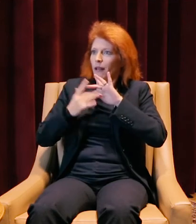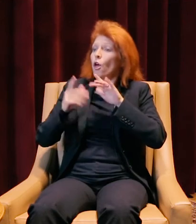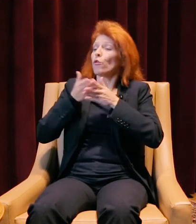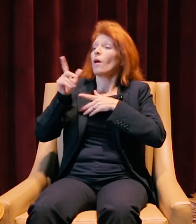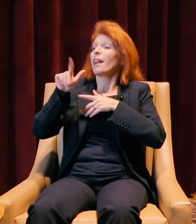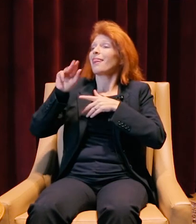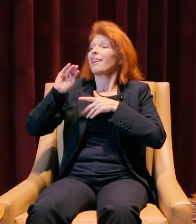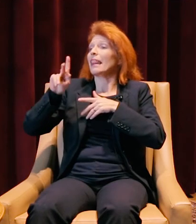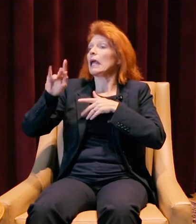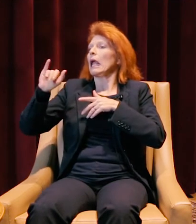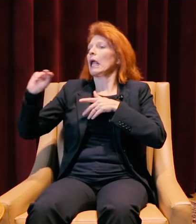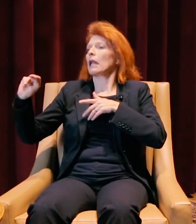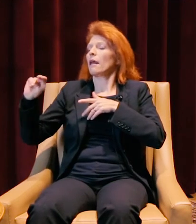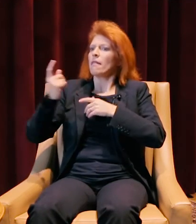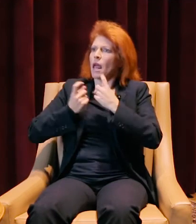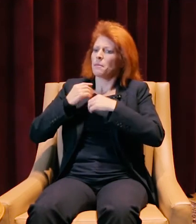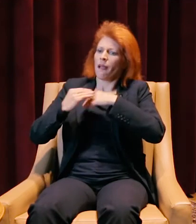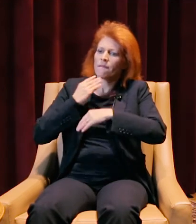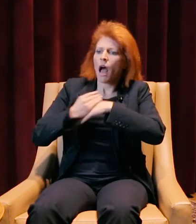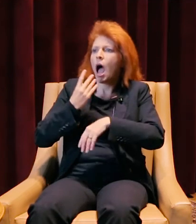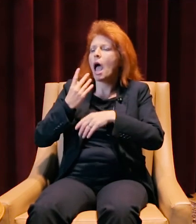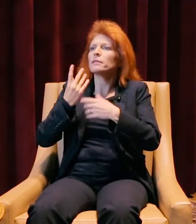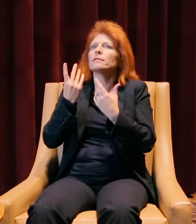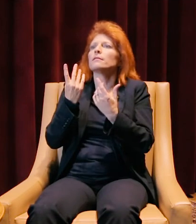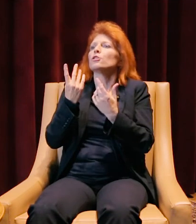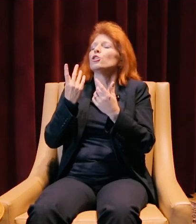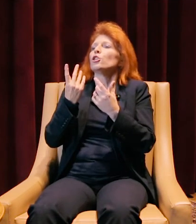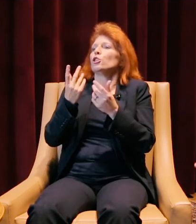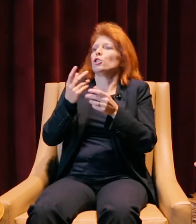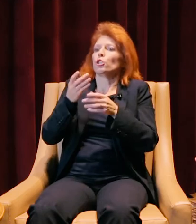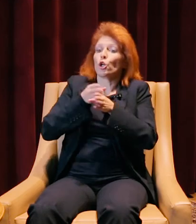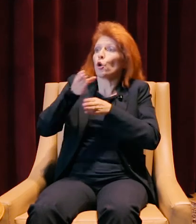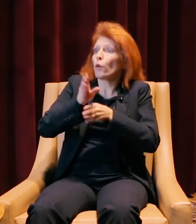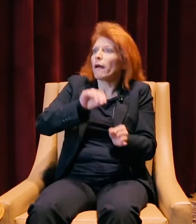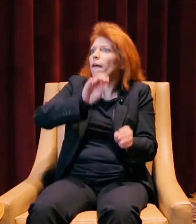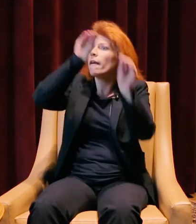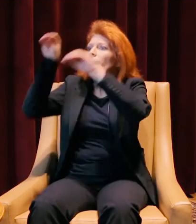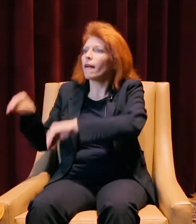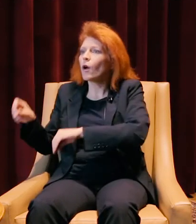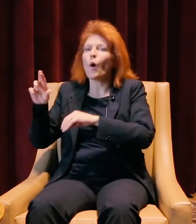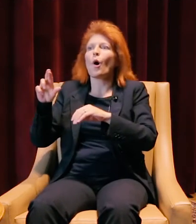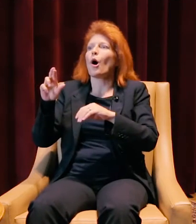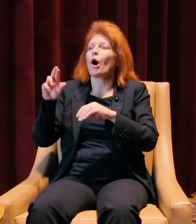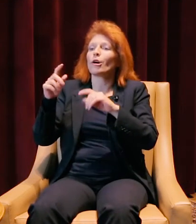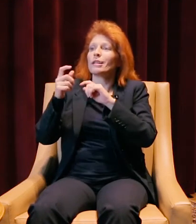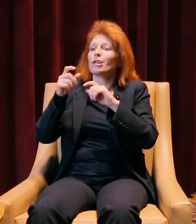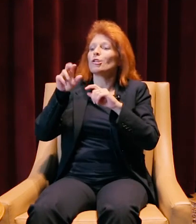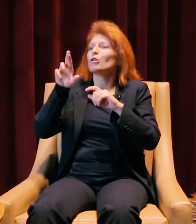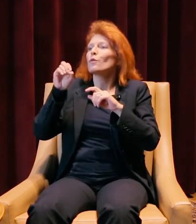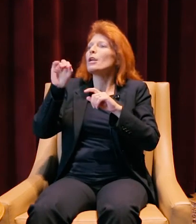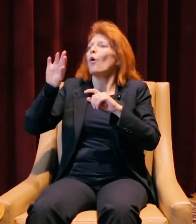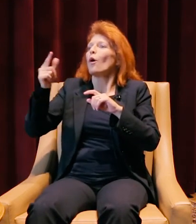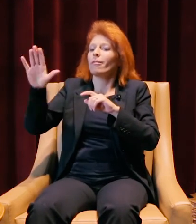LinkedIn asking me for some advice on a career move or a reorganization that is happening